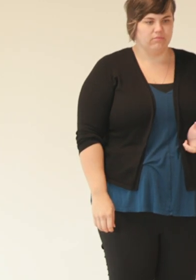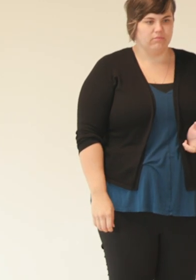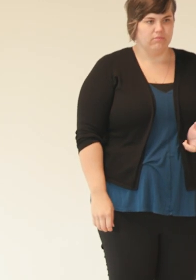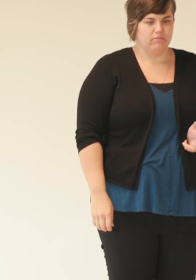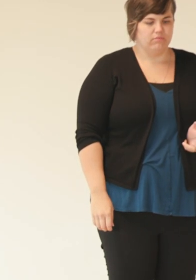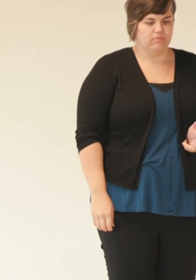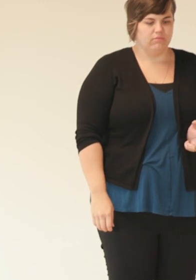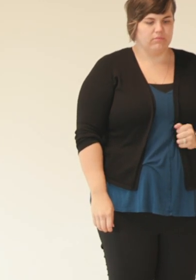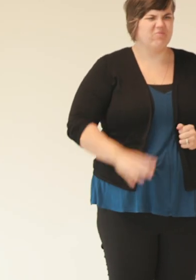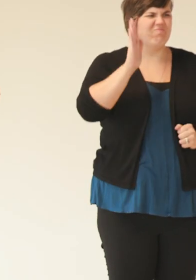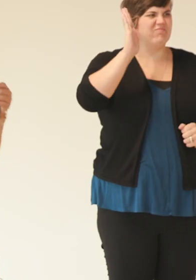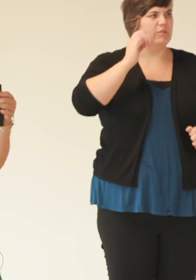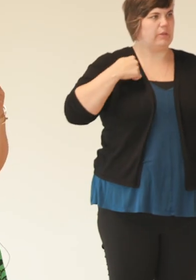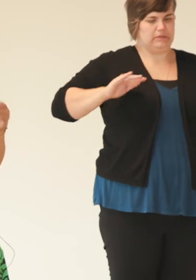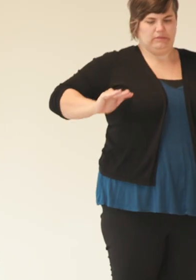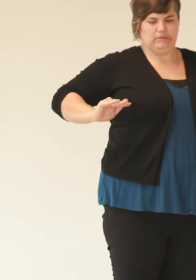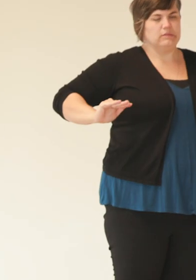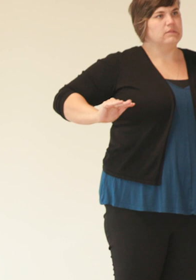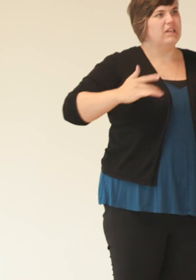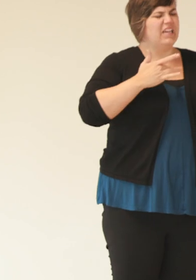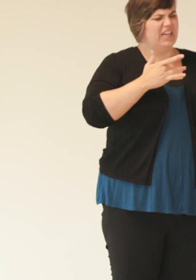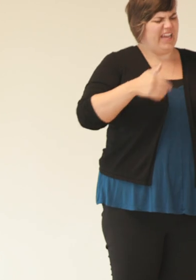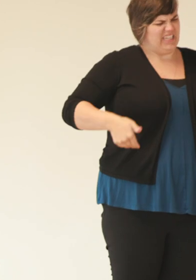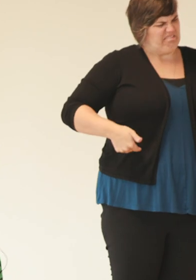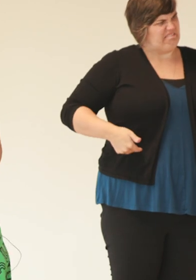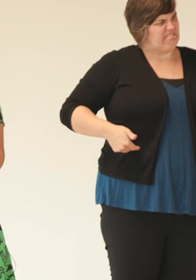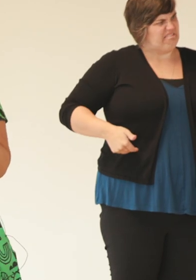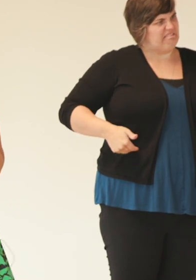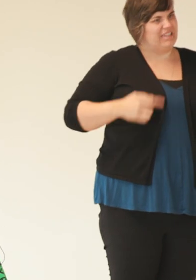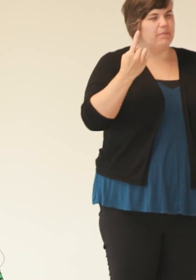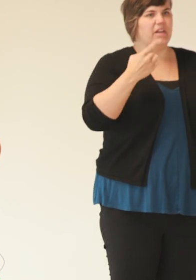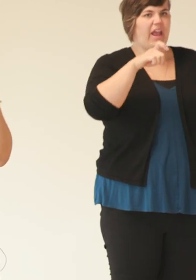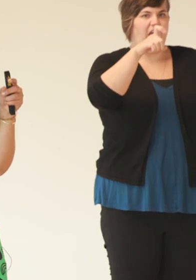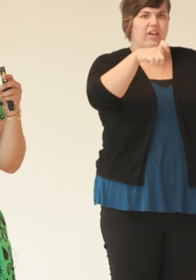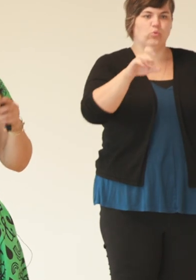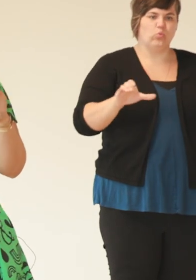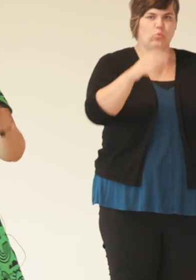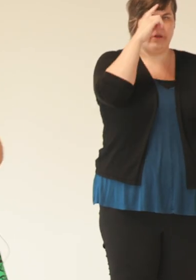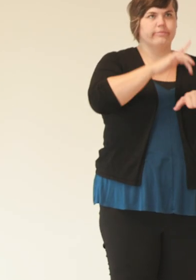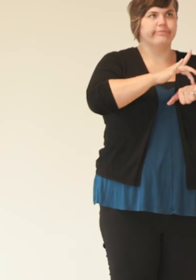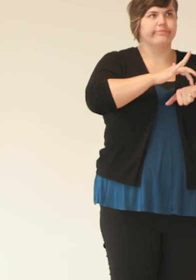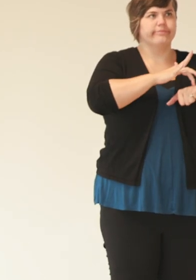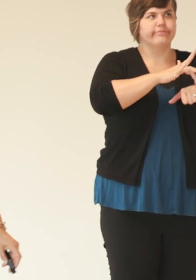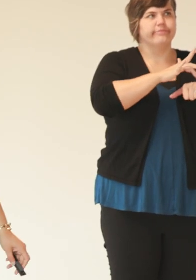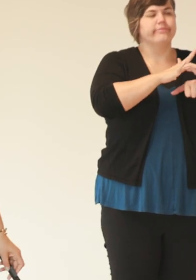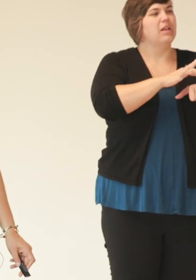there. When I was little, there was something I felt like I needed to do. There's some. Oh, I always have that thought. I just like forget about